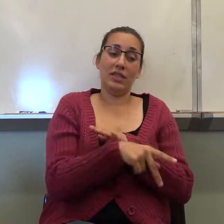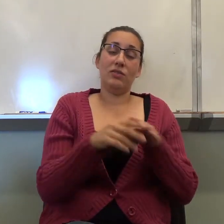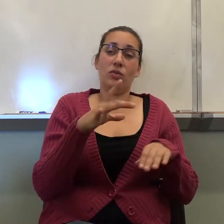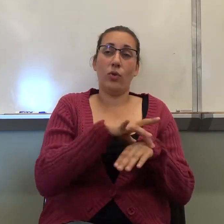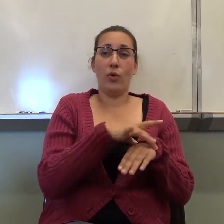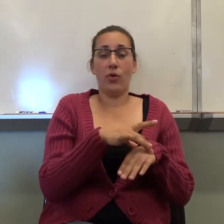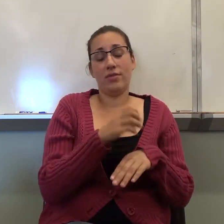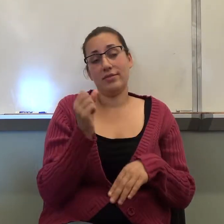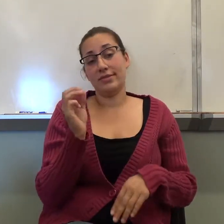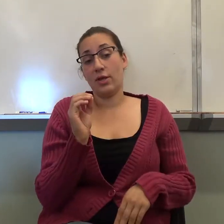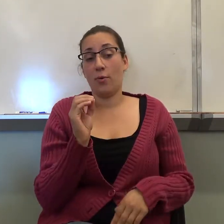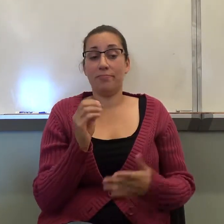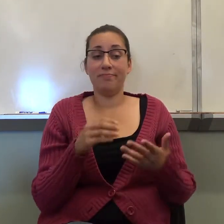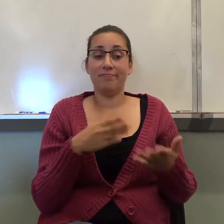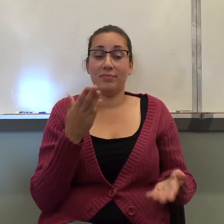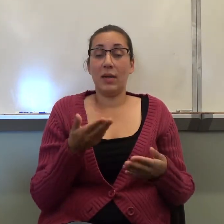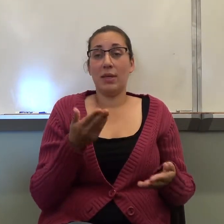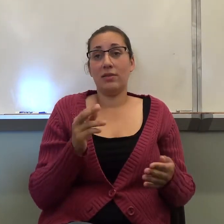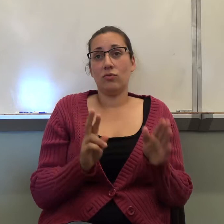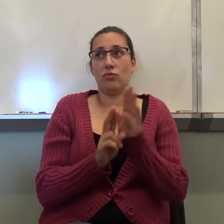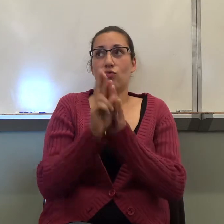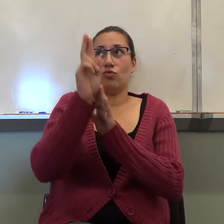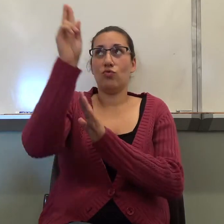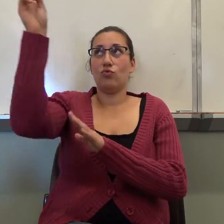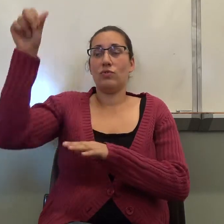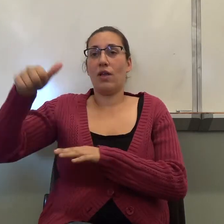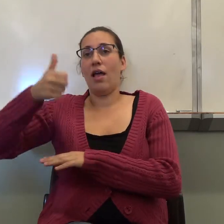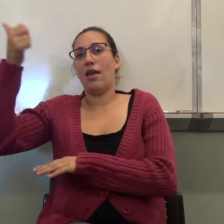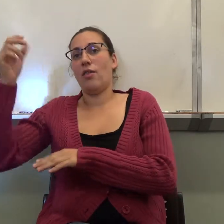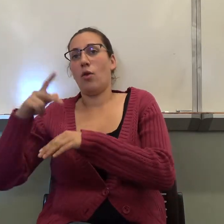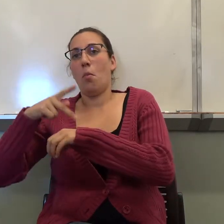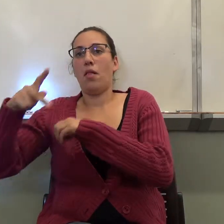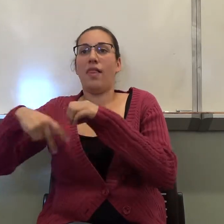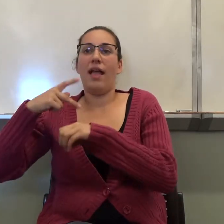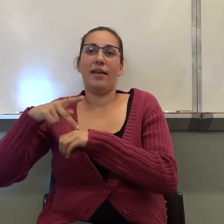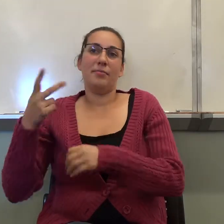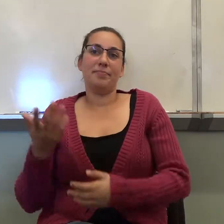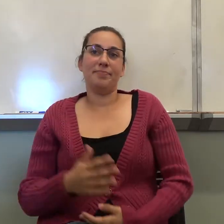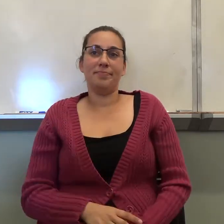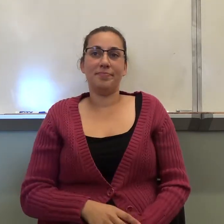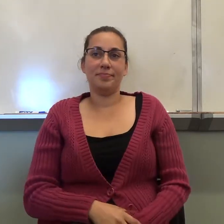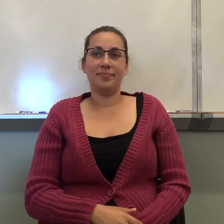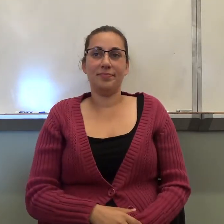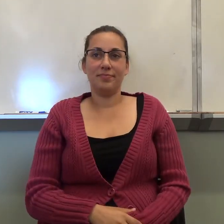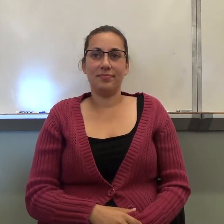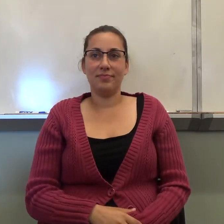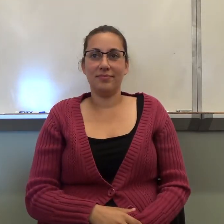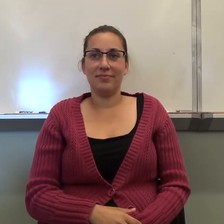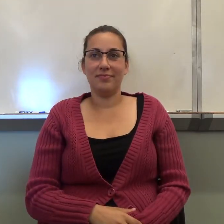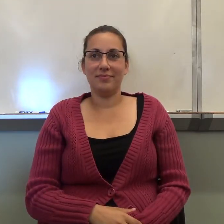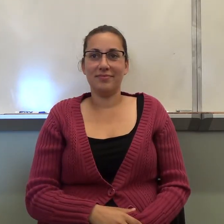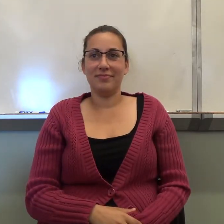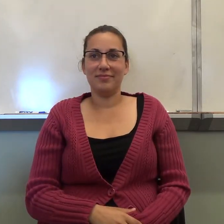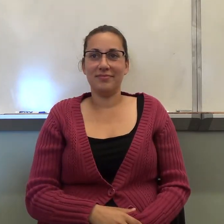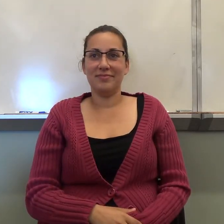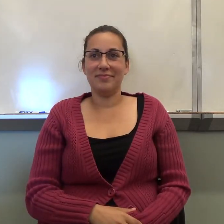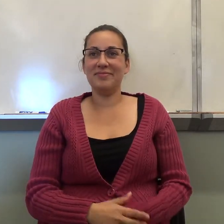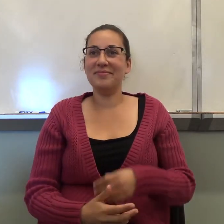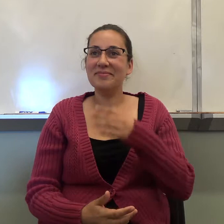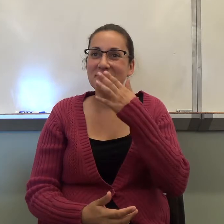form, and then you can get some answers. And distributive law is one of the most powerful steps in doing that. So don't ignore this thing.